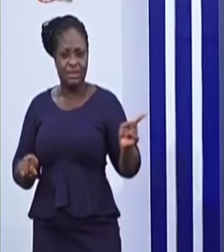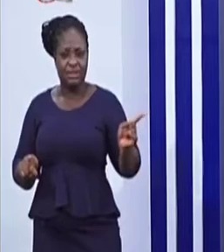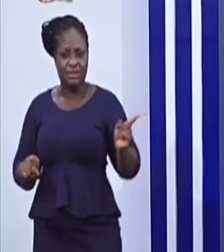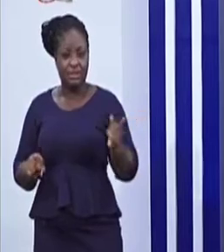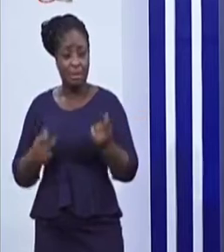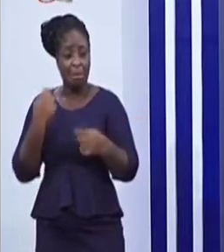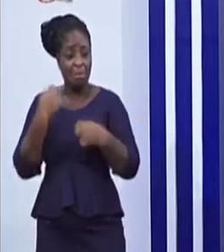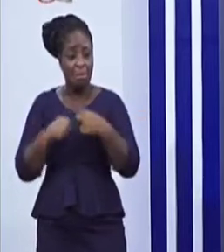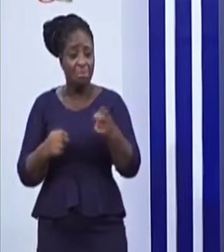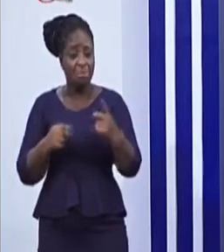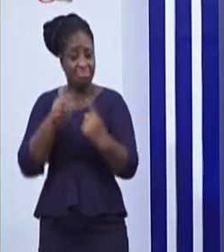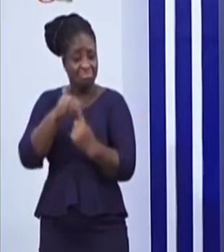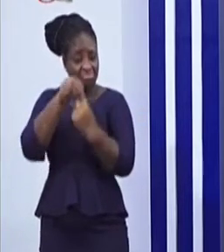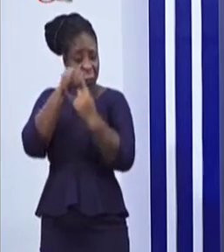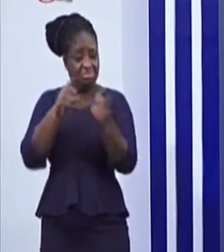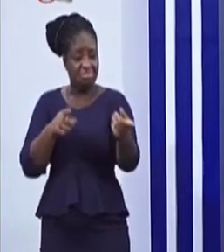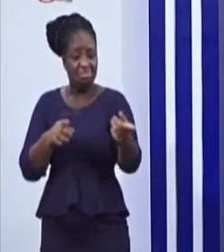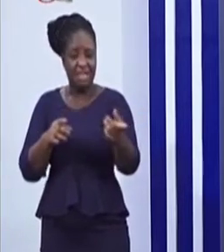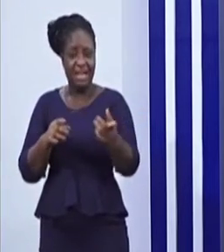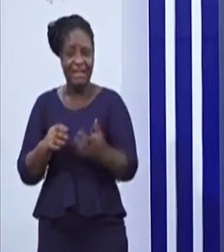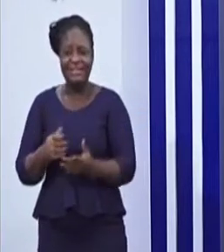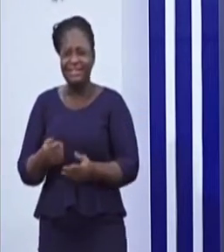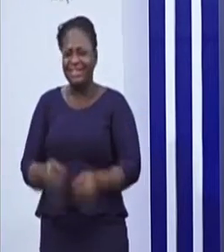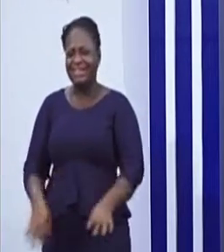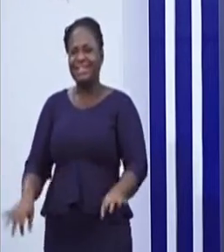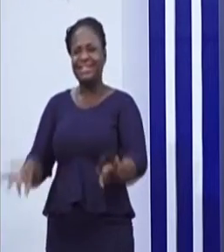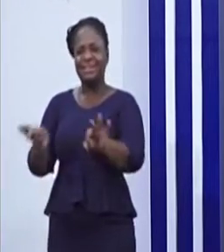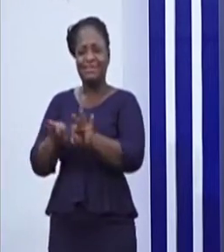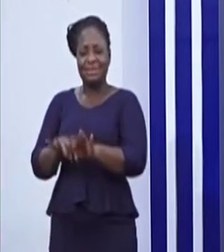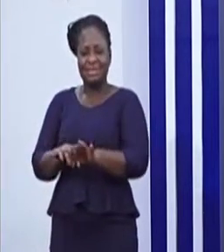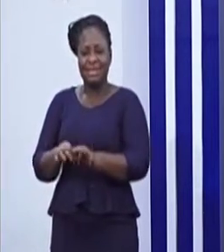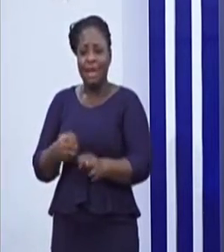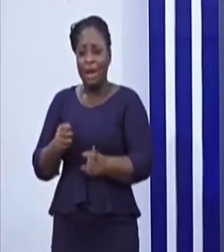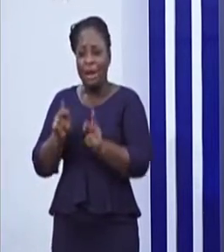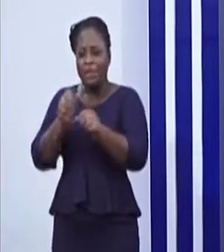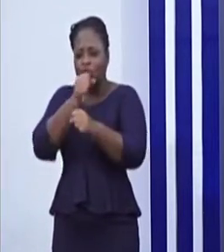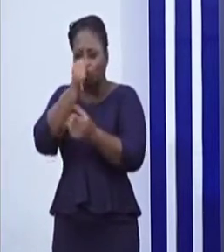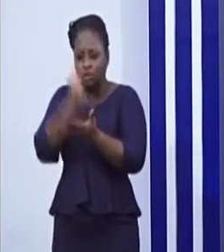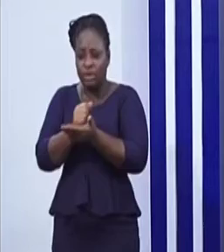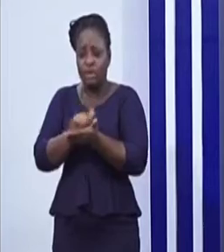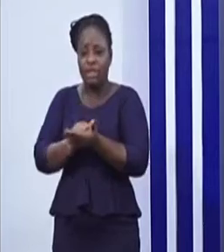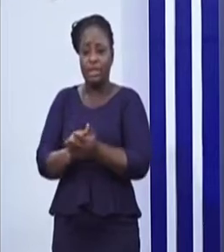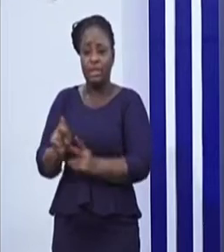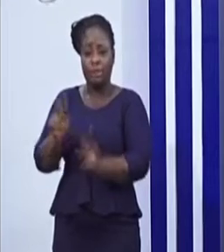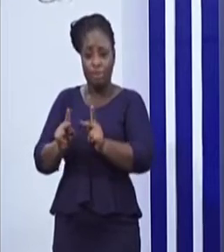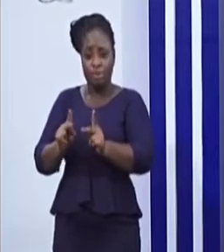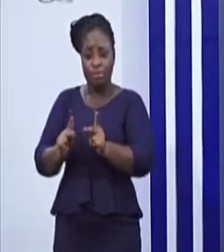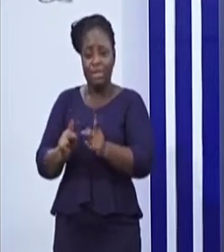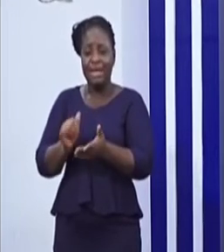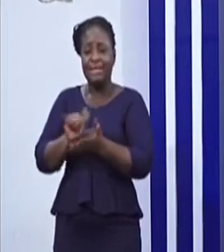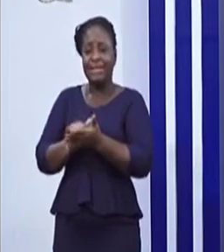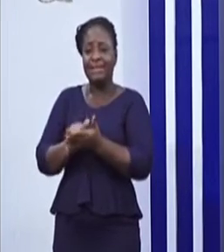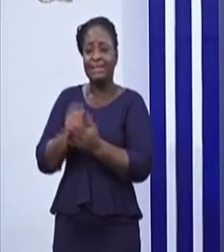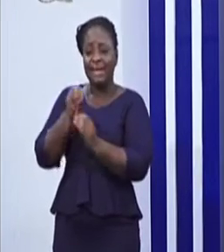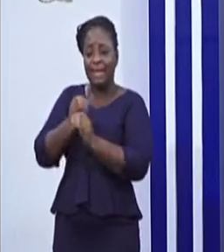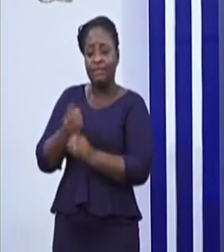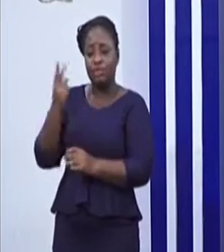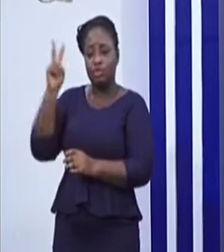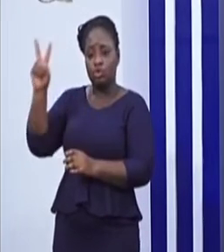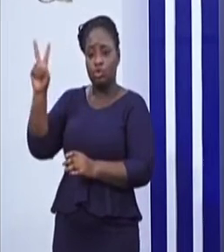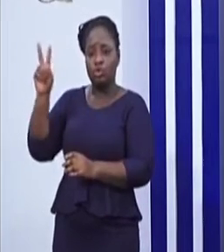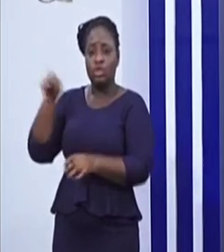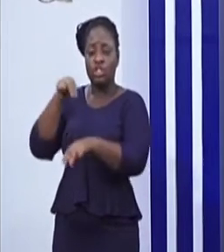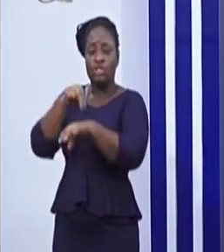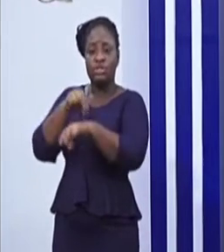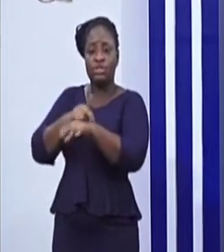of the necessary data being gathered to ensure that the persons who handle that particular matter are also